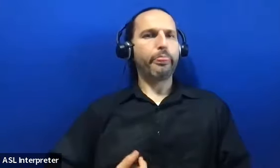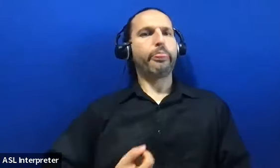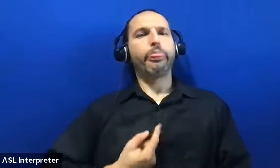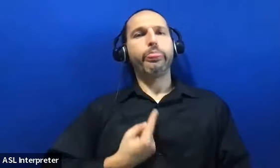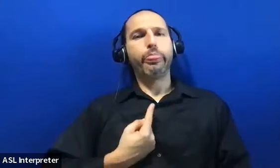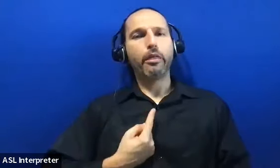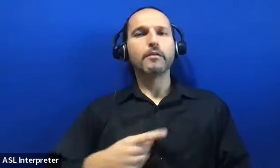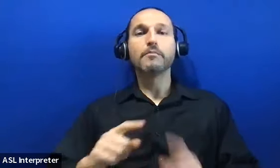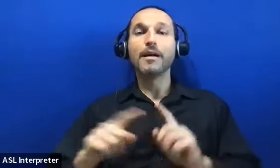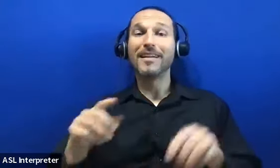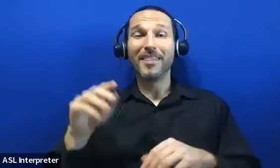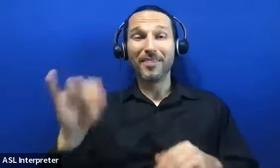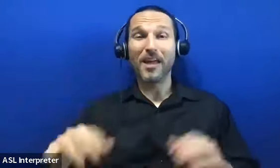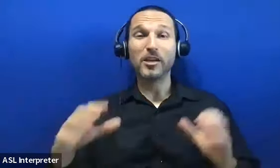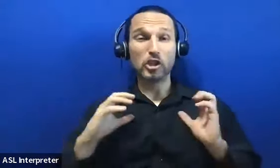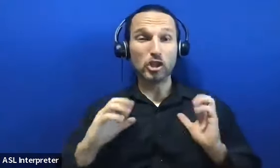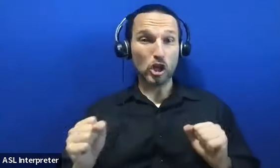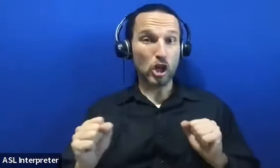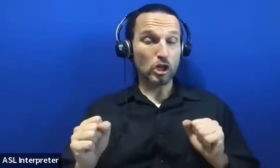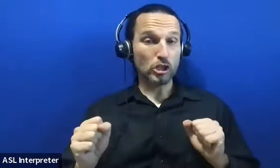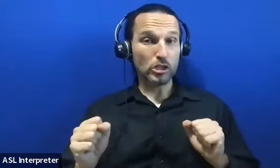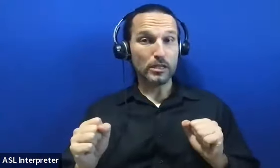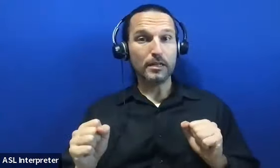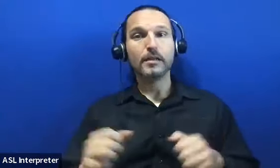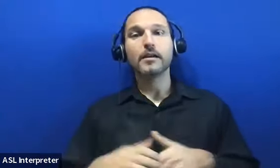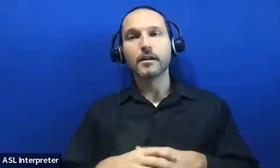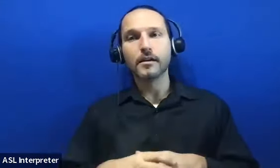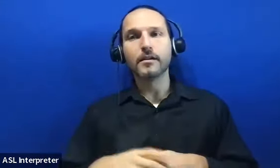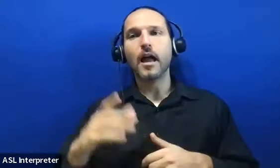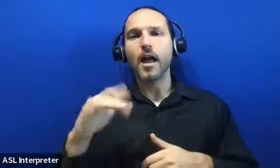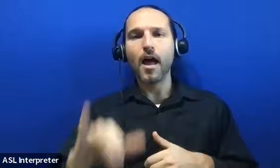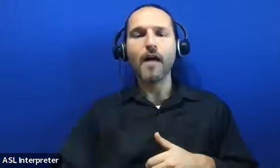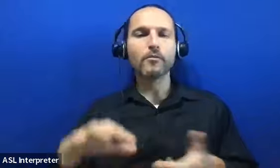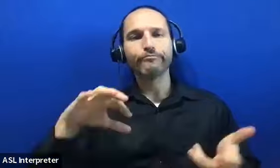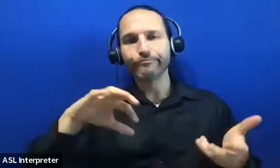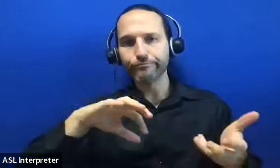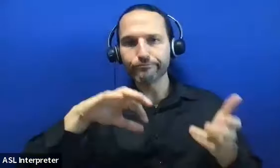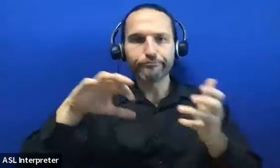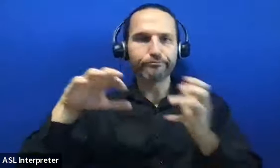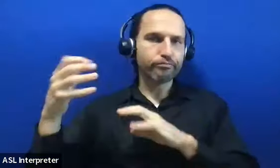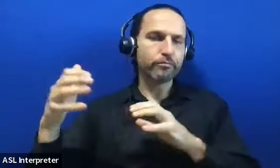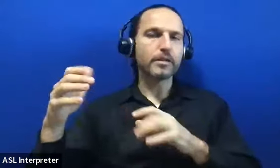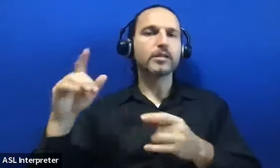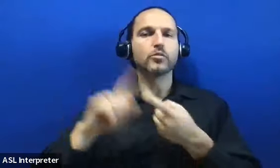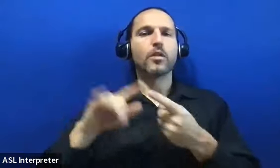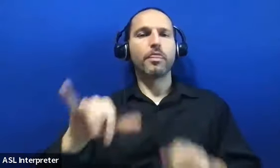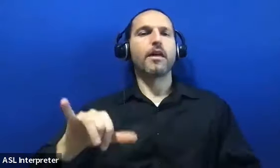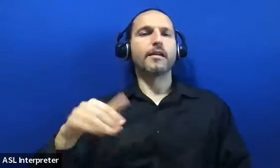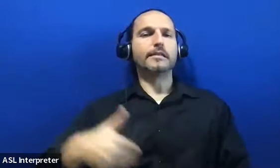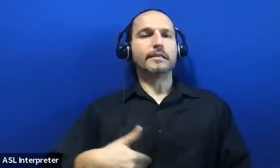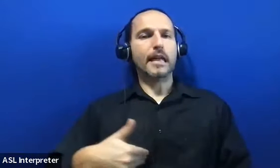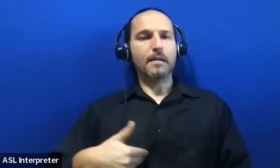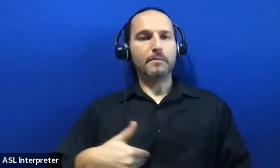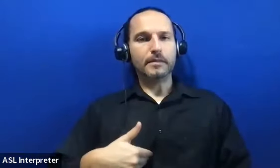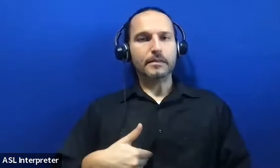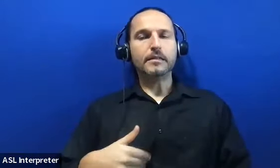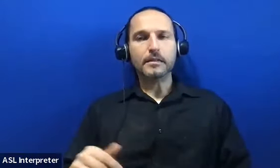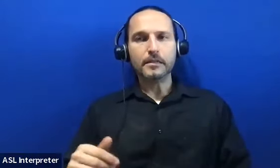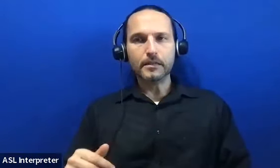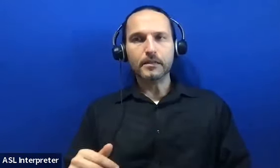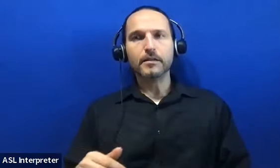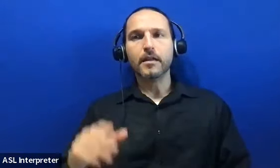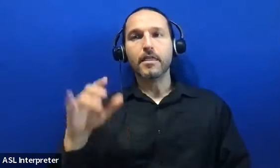in children with CHARGE, they may have disruptions along that path down to the stomach that cause